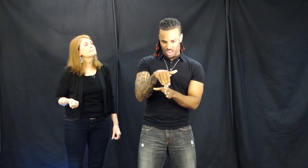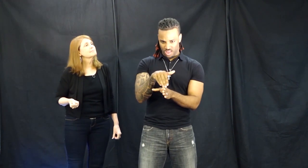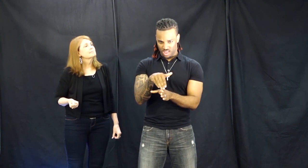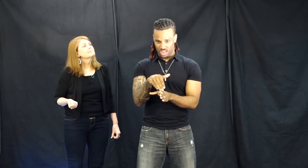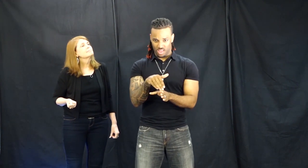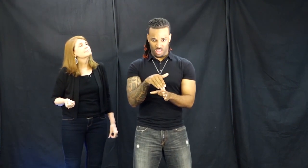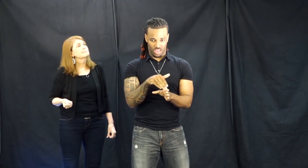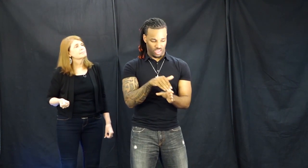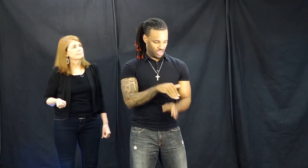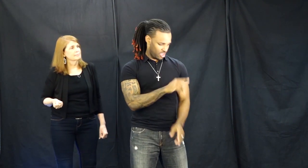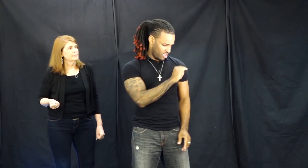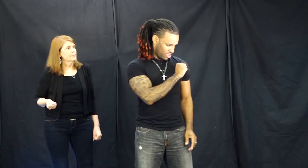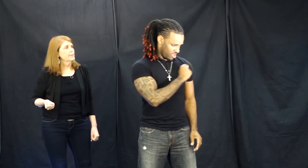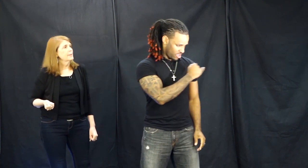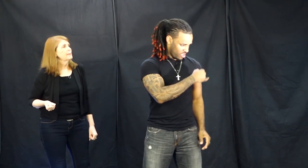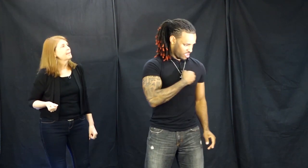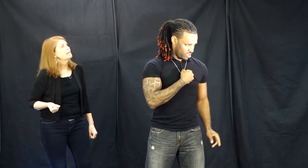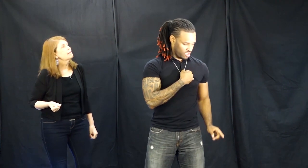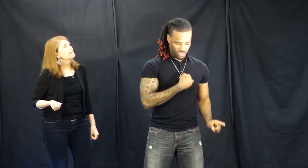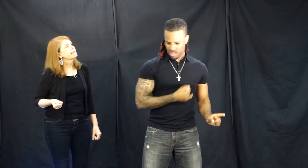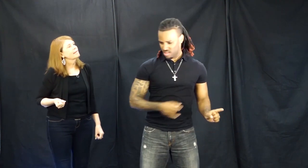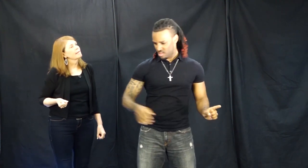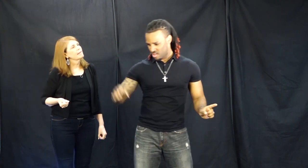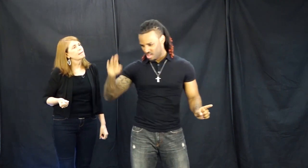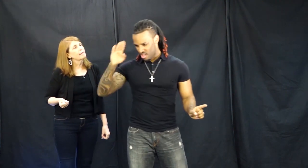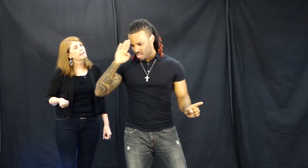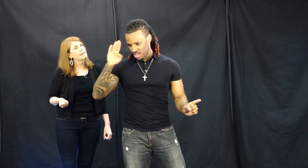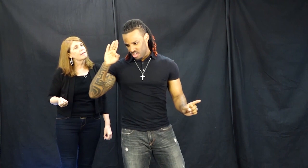choice. If you were to ask me who I promote,